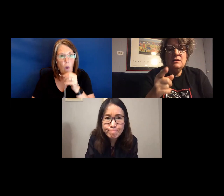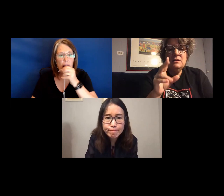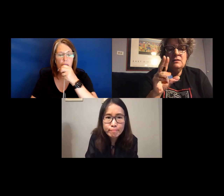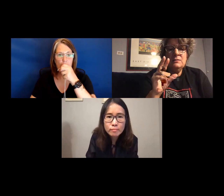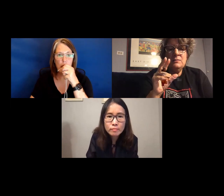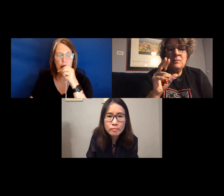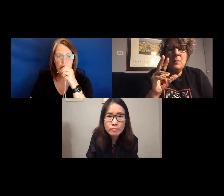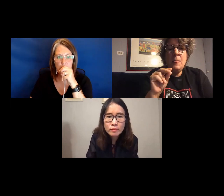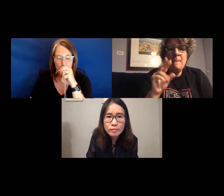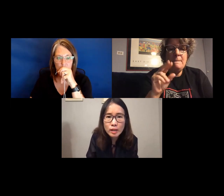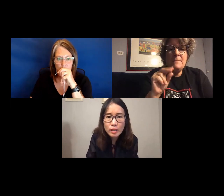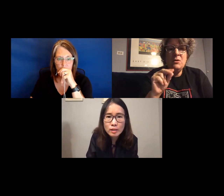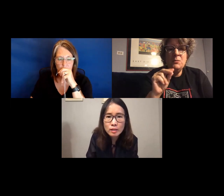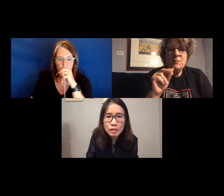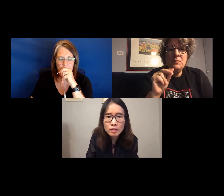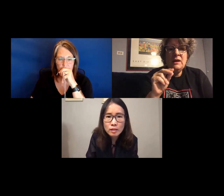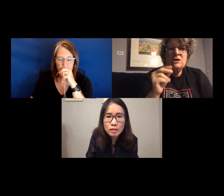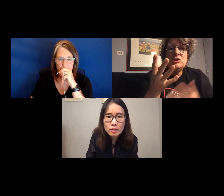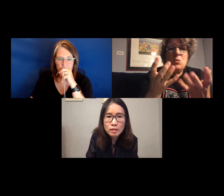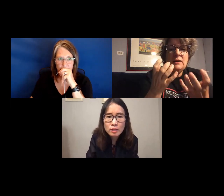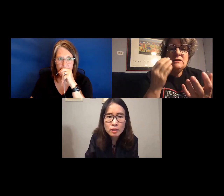Oh, about IEPs.